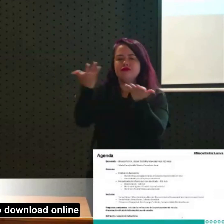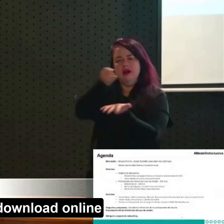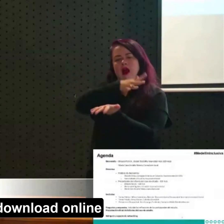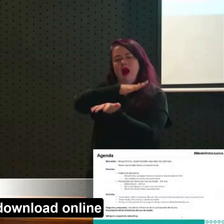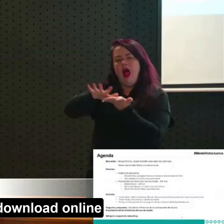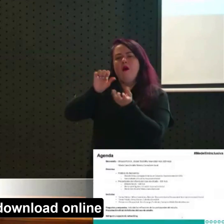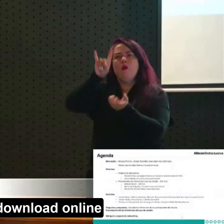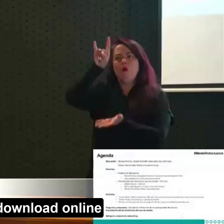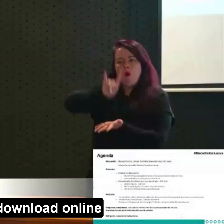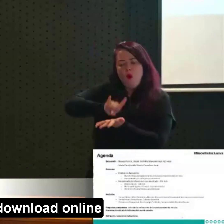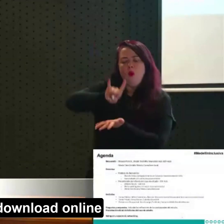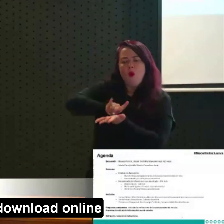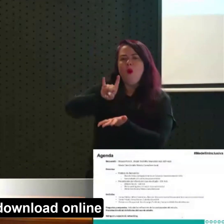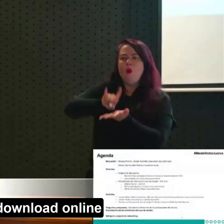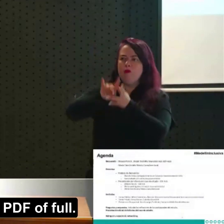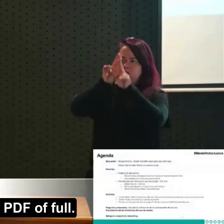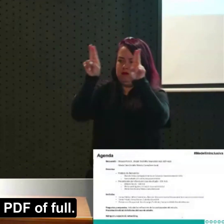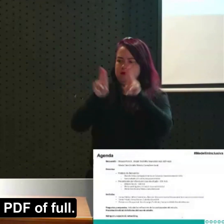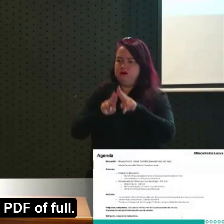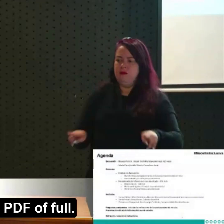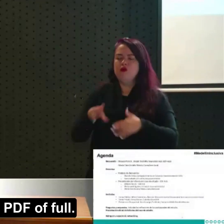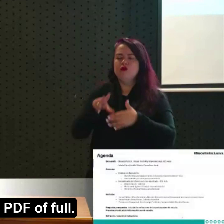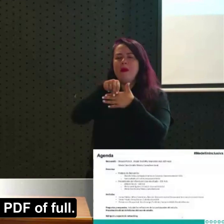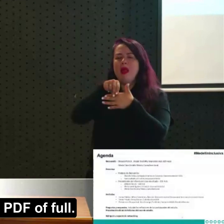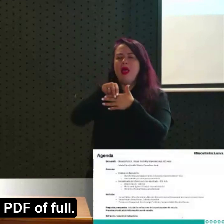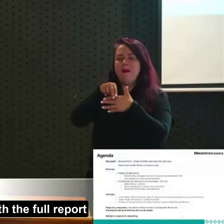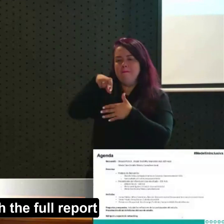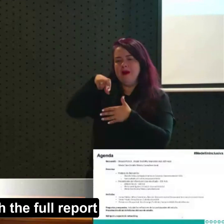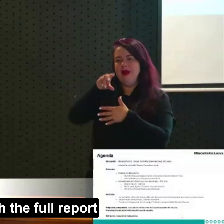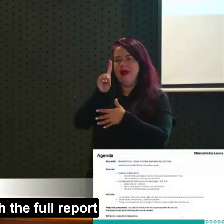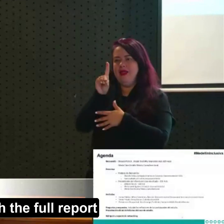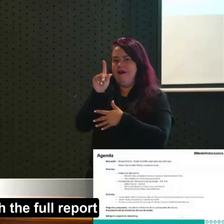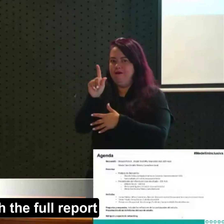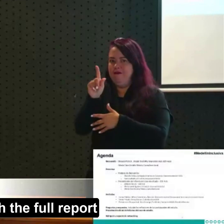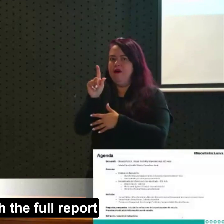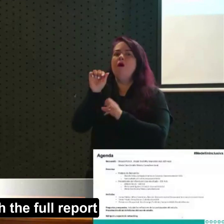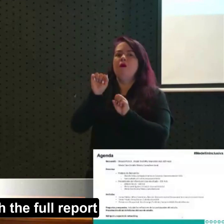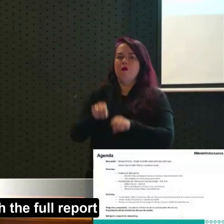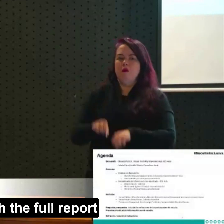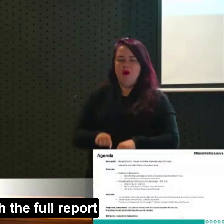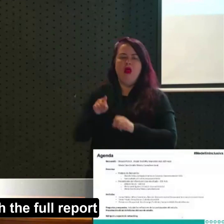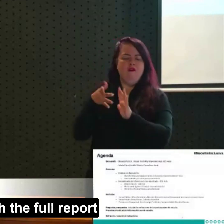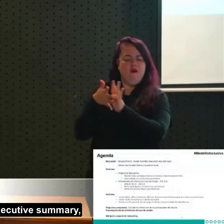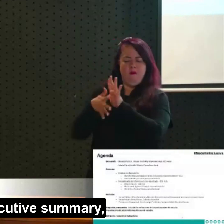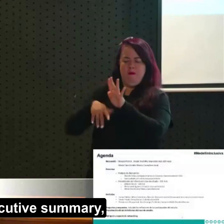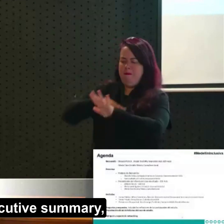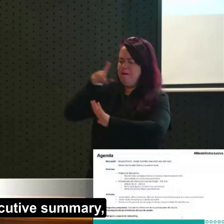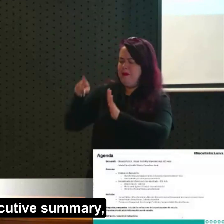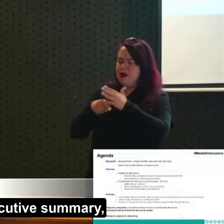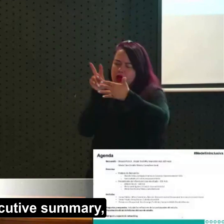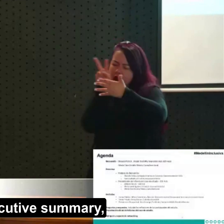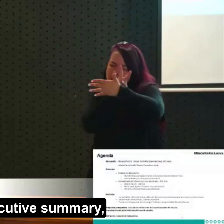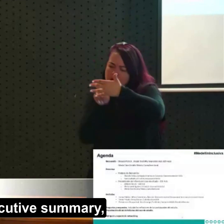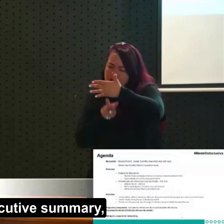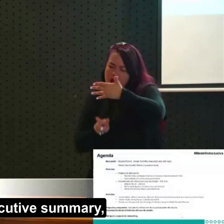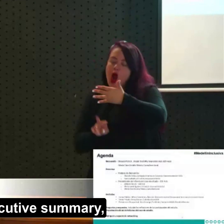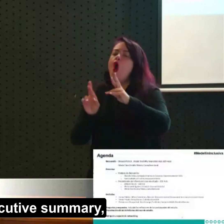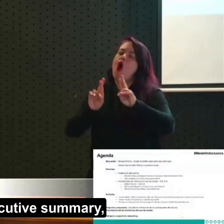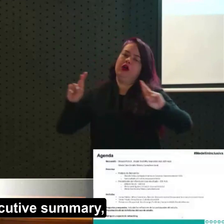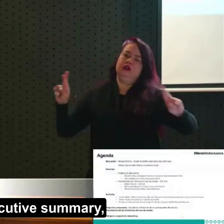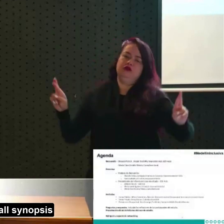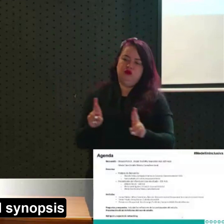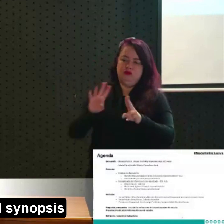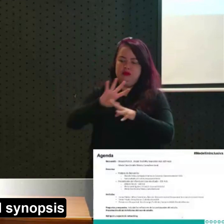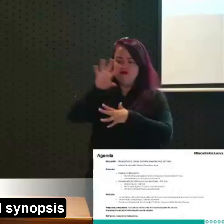will be free to download online in a PDF format, both the full report and the